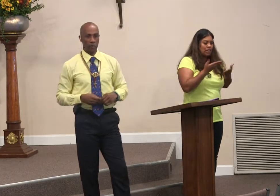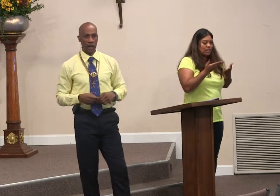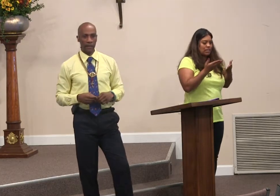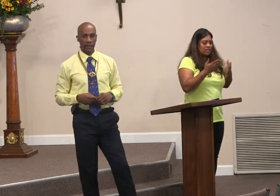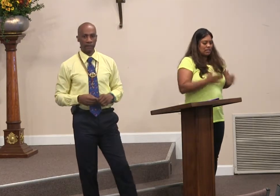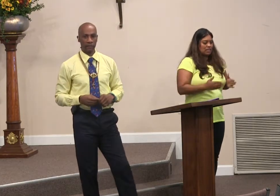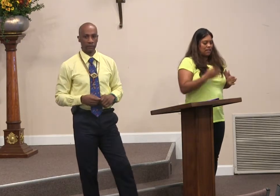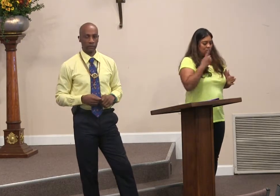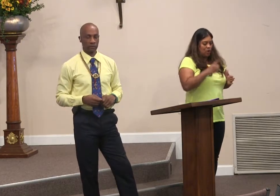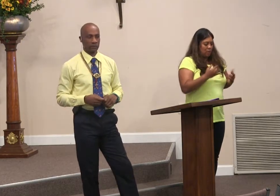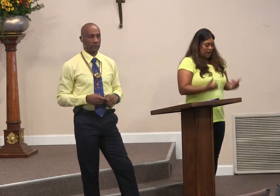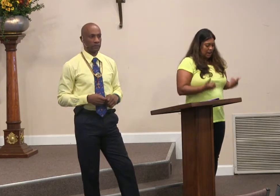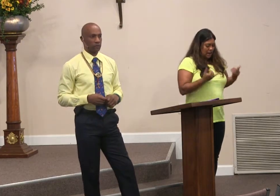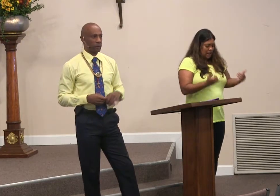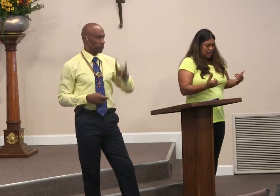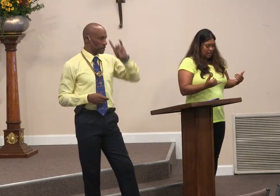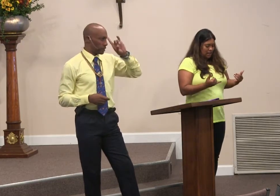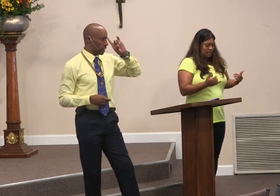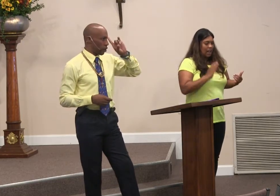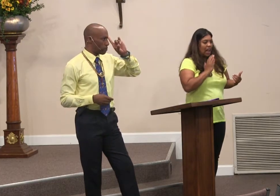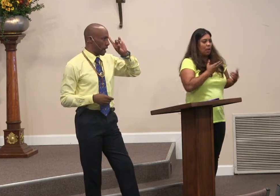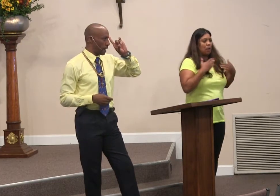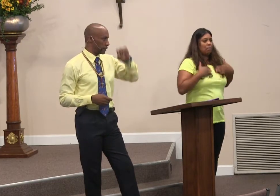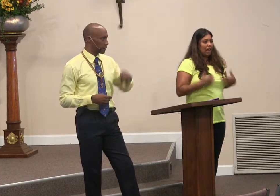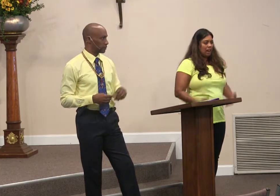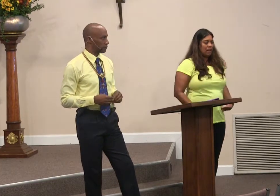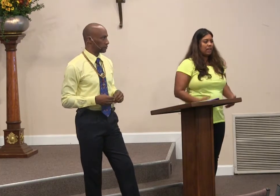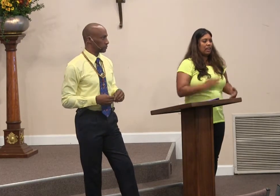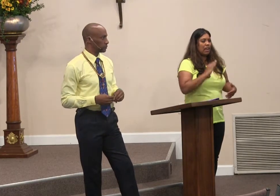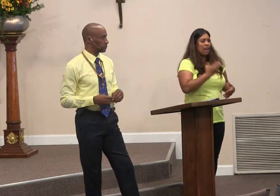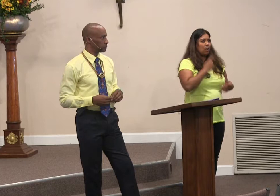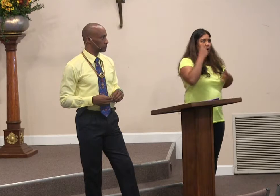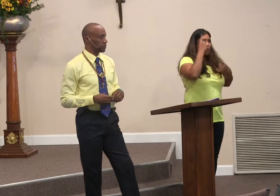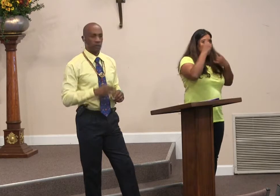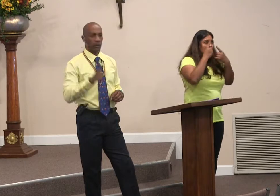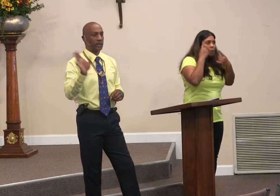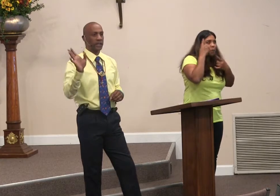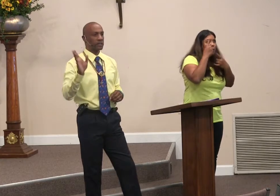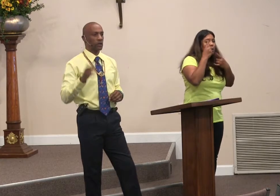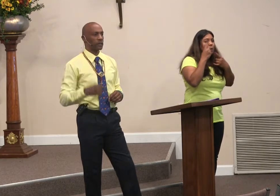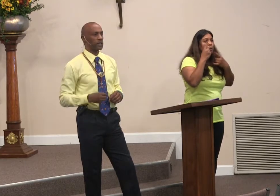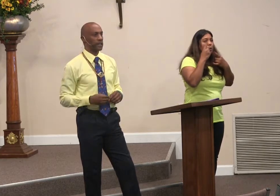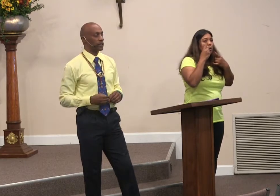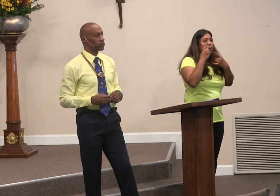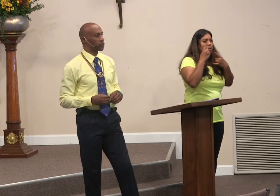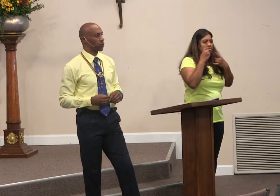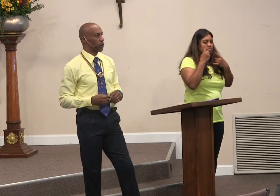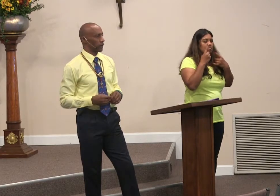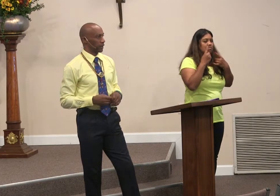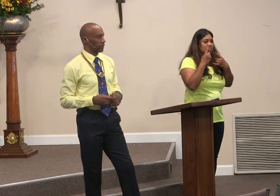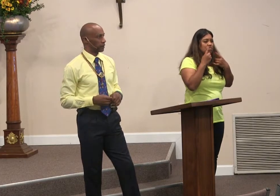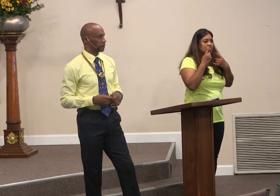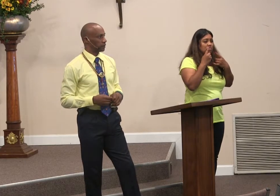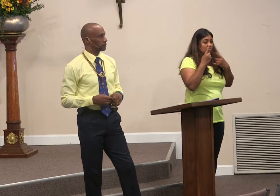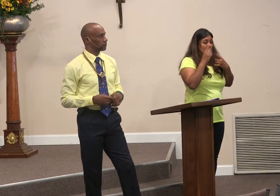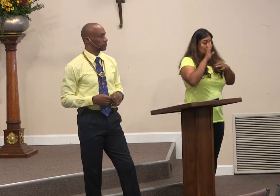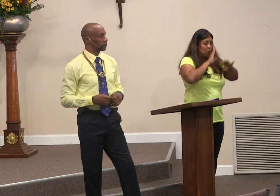present in our body. Be present in our mind. Release the need to